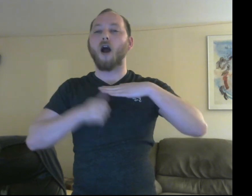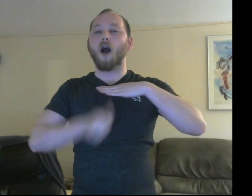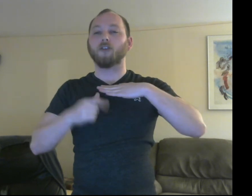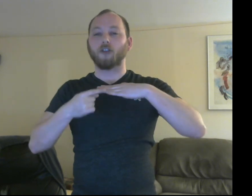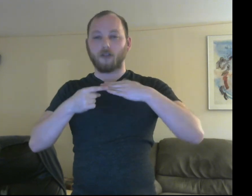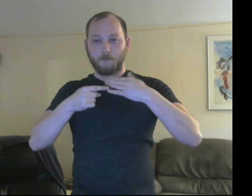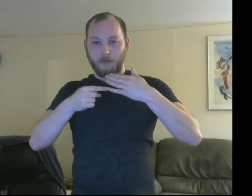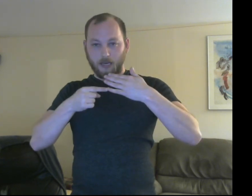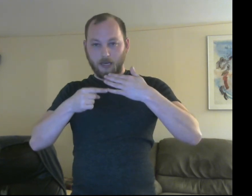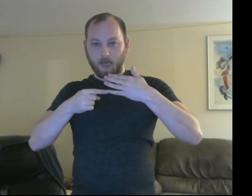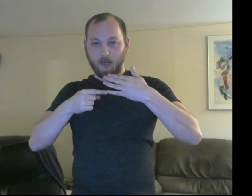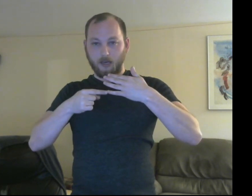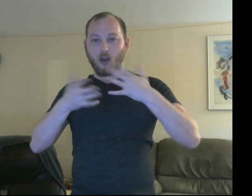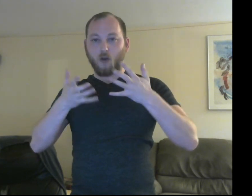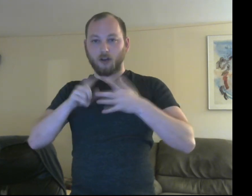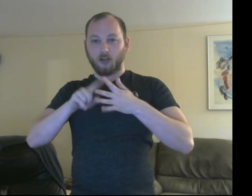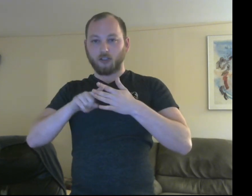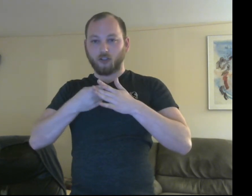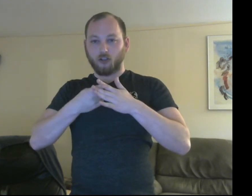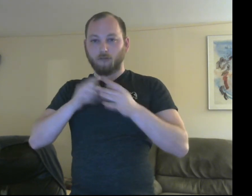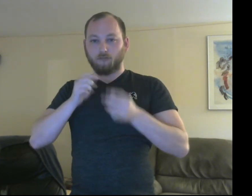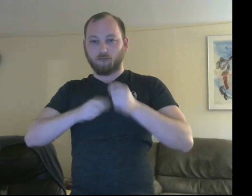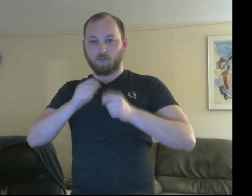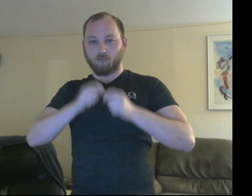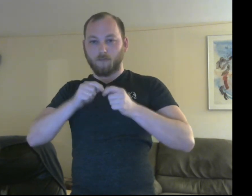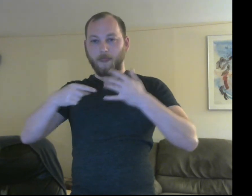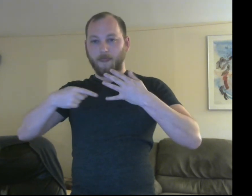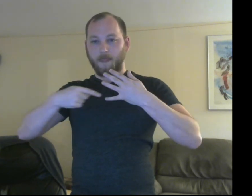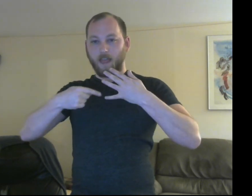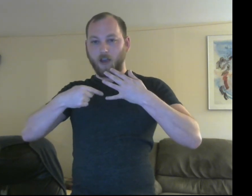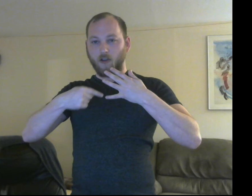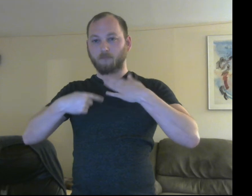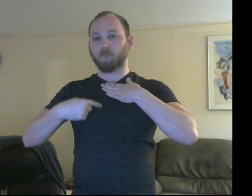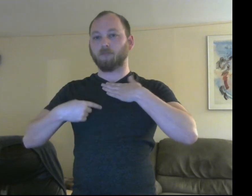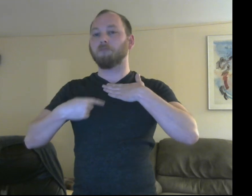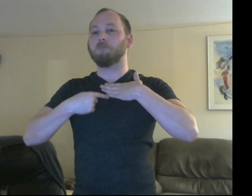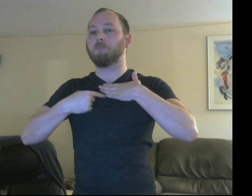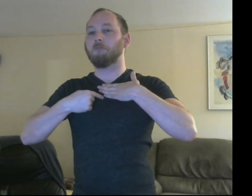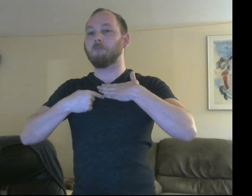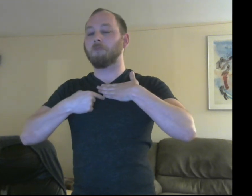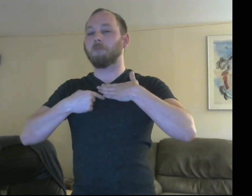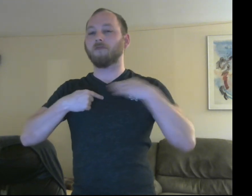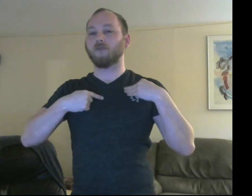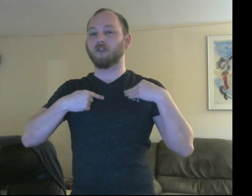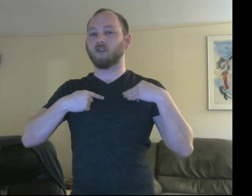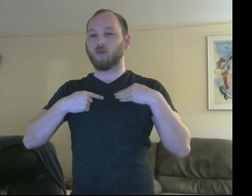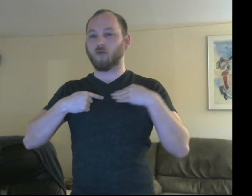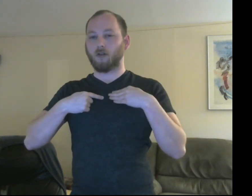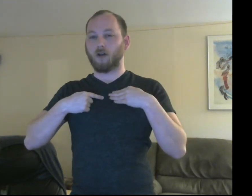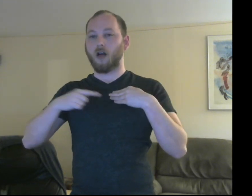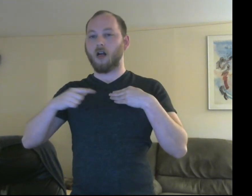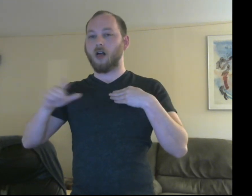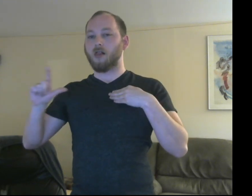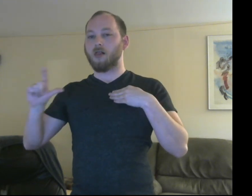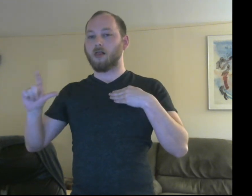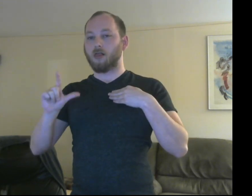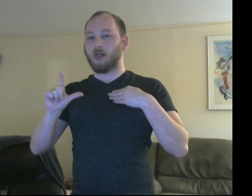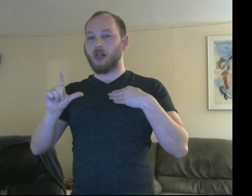knot. So, first step, left over right, fat over skinny, find that